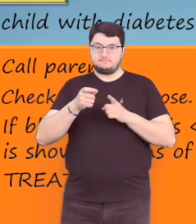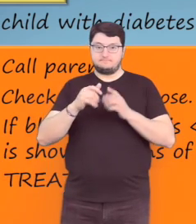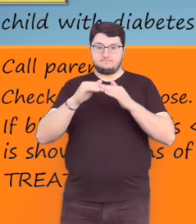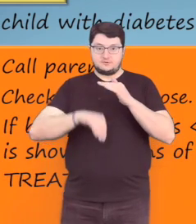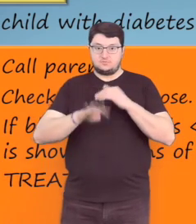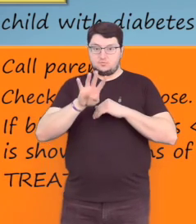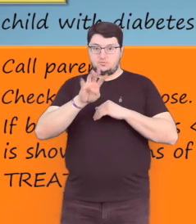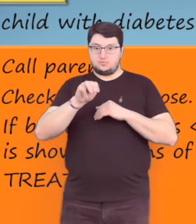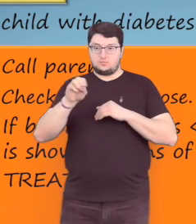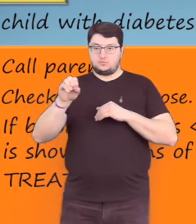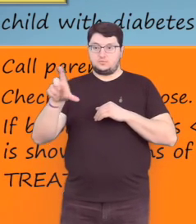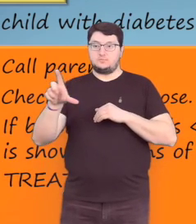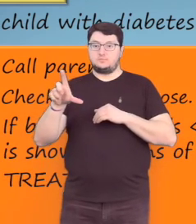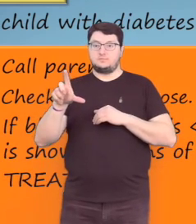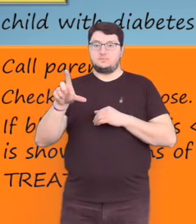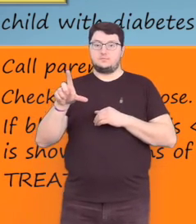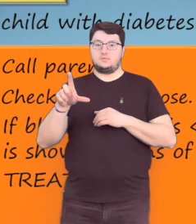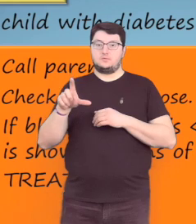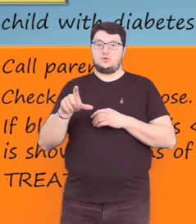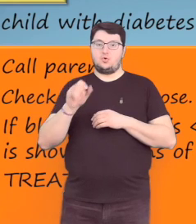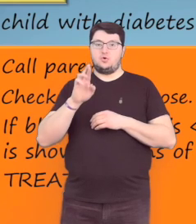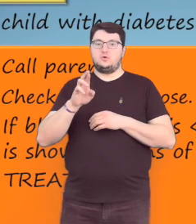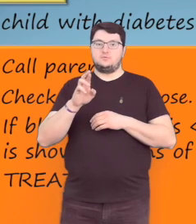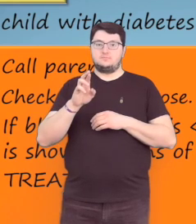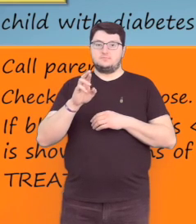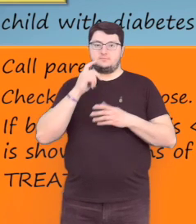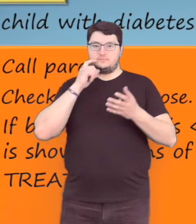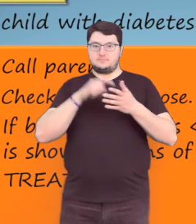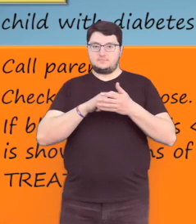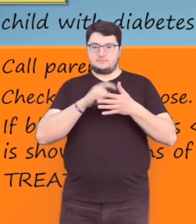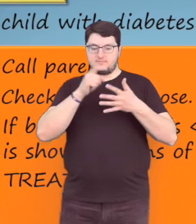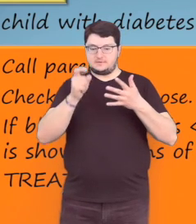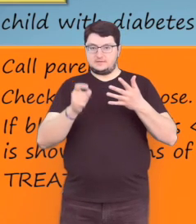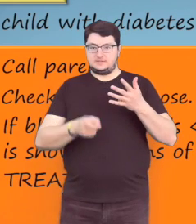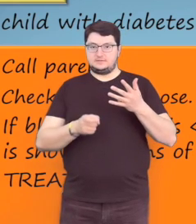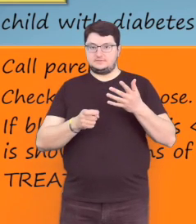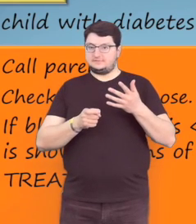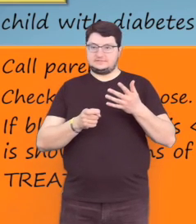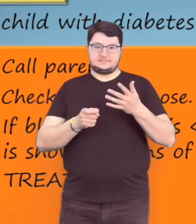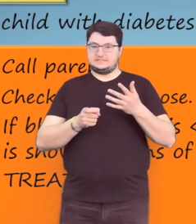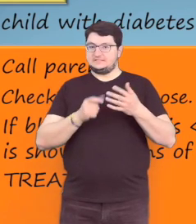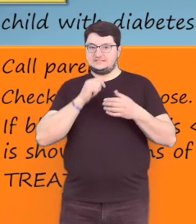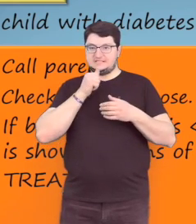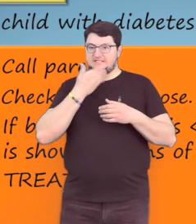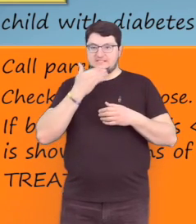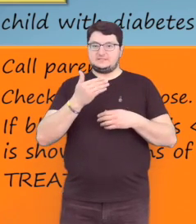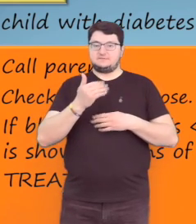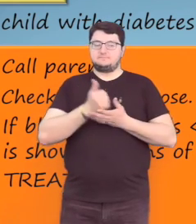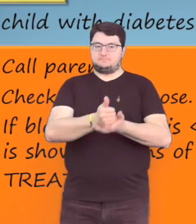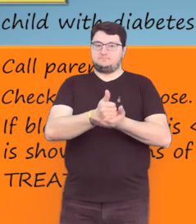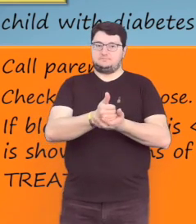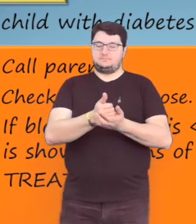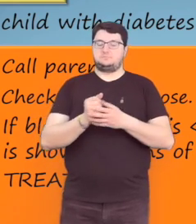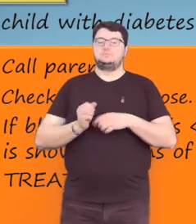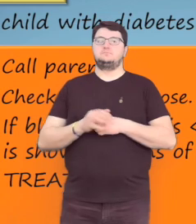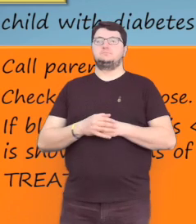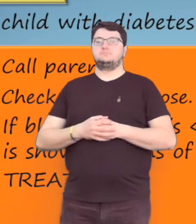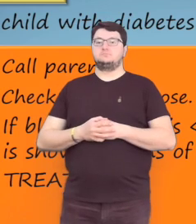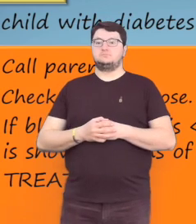If their blood glucose is less than 4 millimoles per liter, or they are showing signs of hypoglycemia,